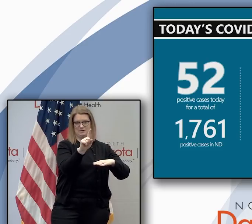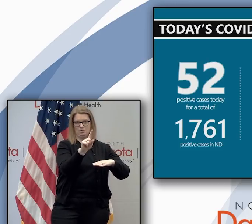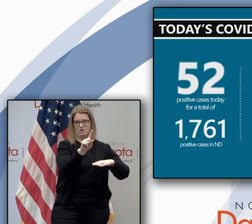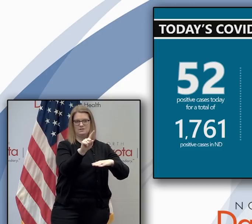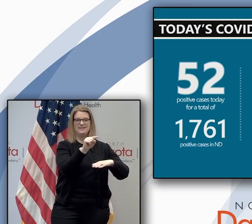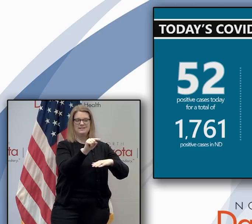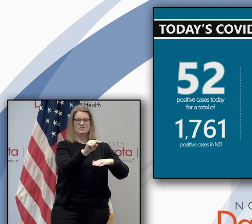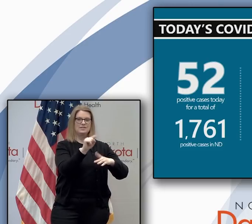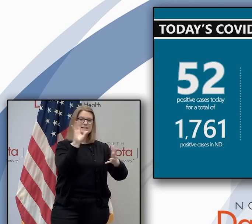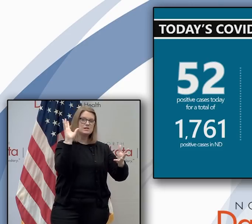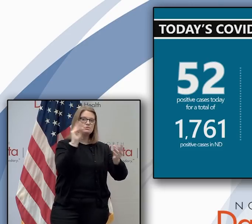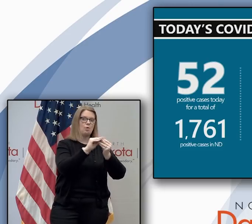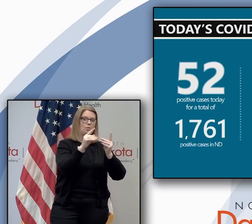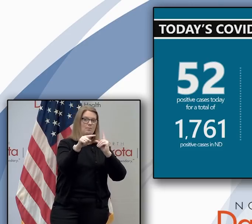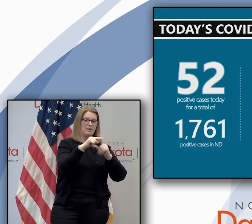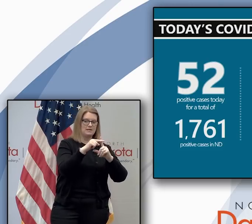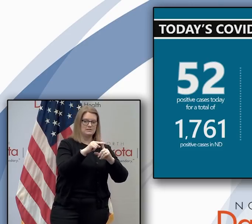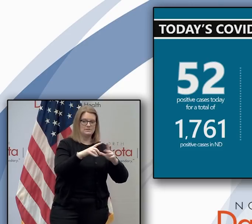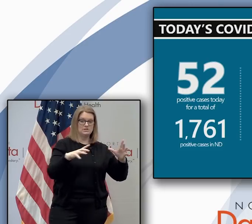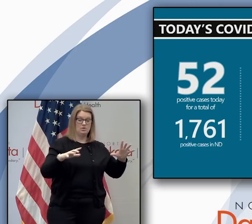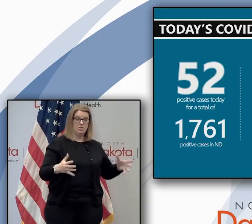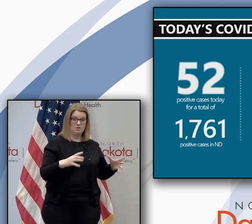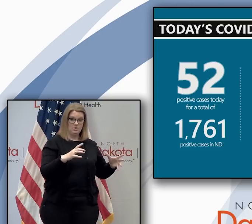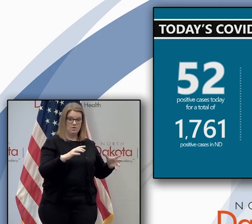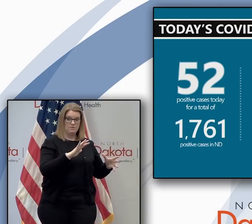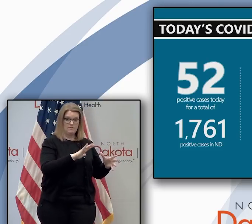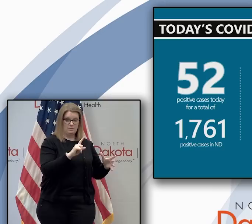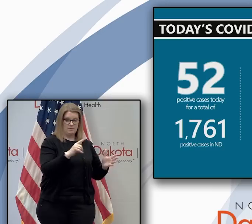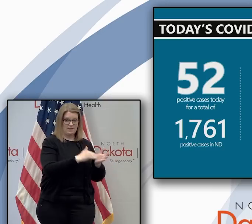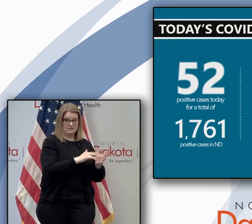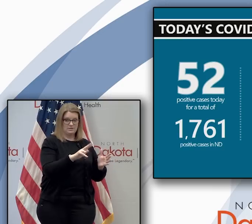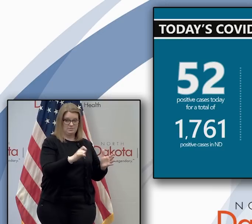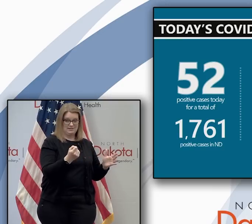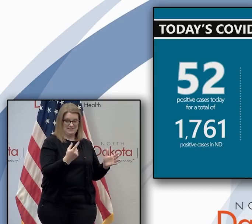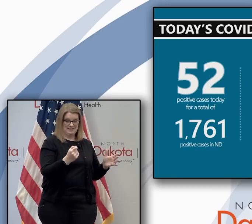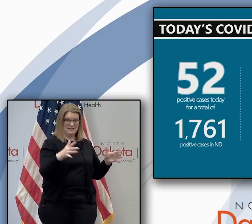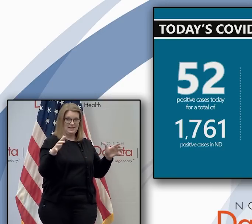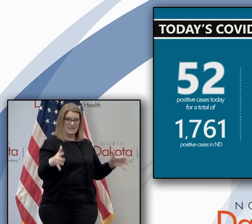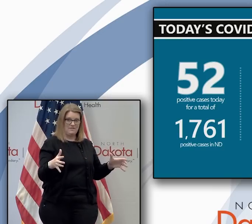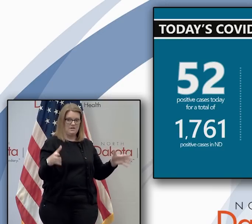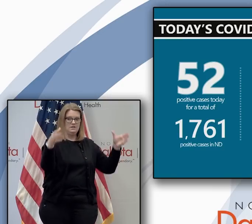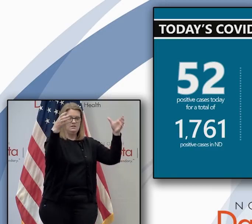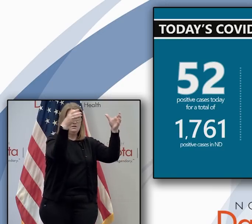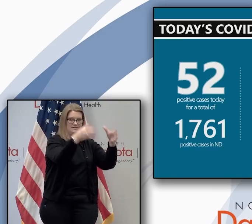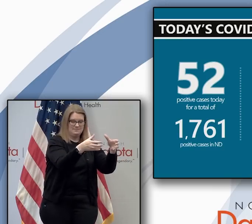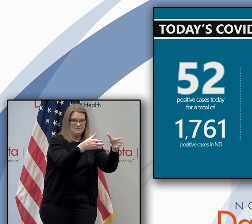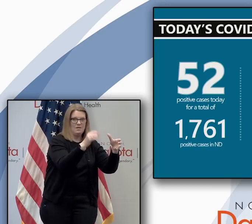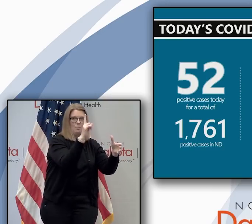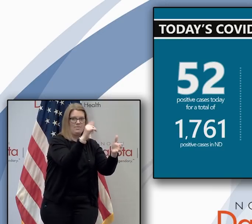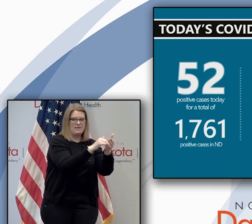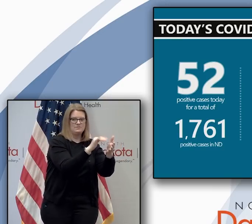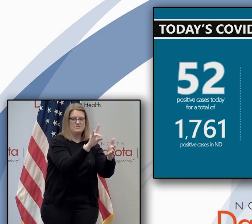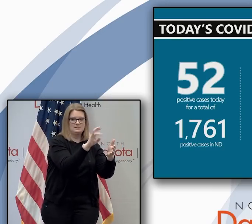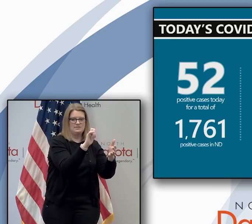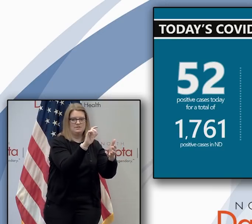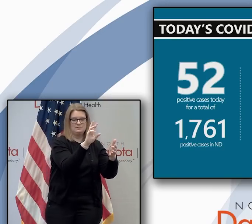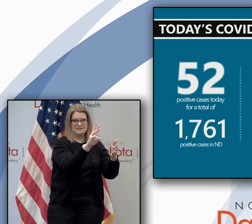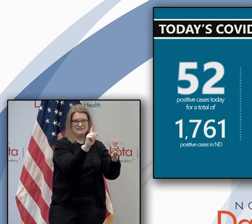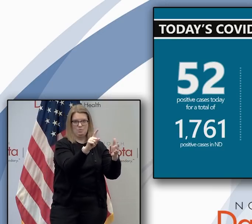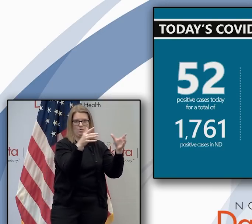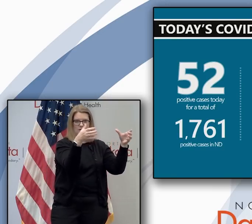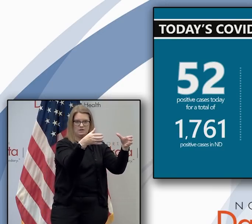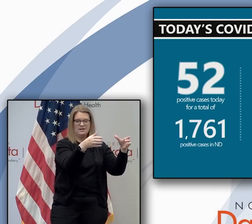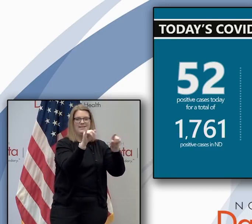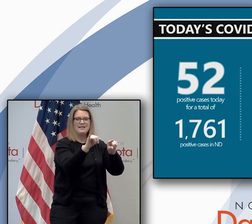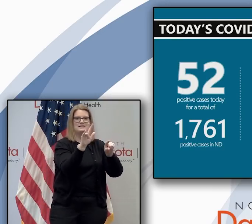of positives. That's the individuals who tested positive and the individuals who've been tested regardless of how many times they've been tested. That gives us